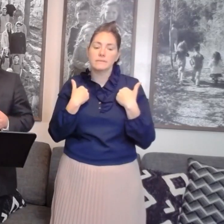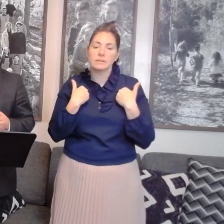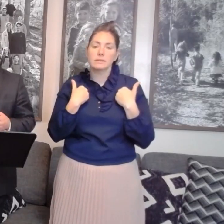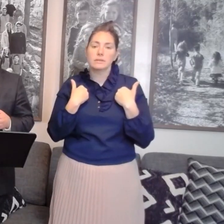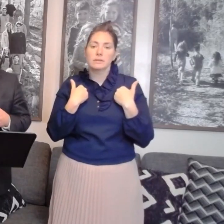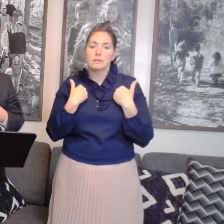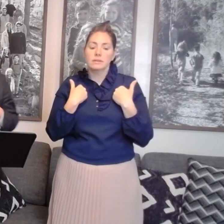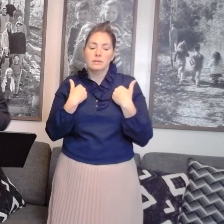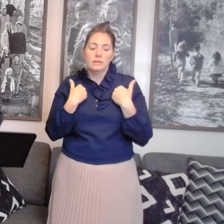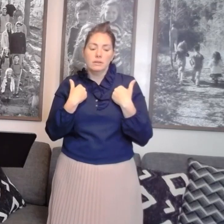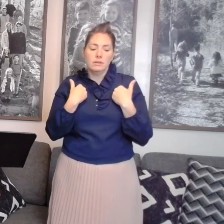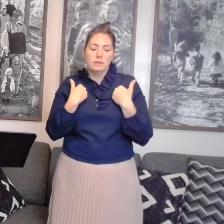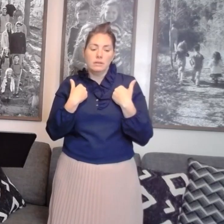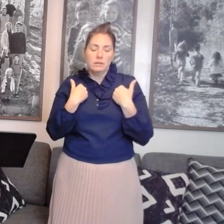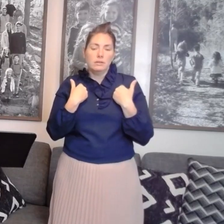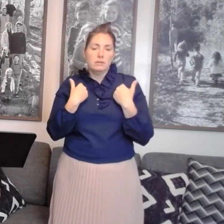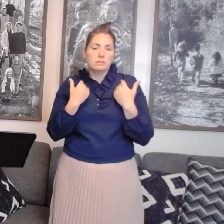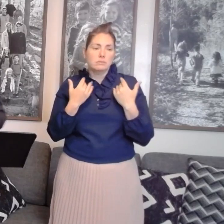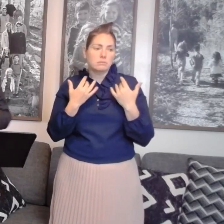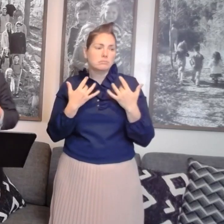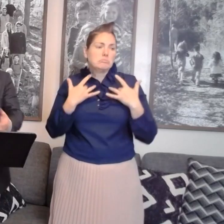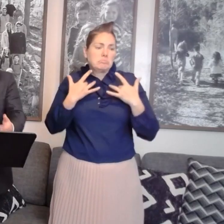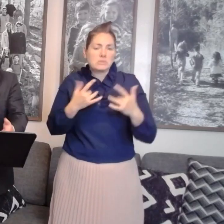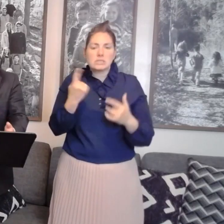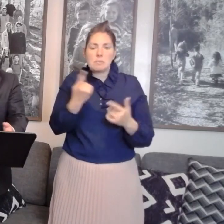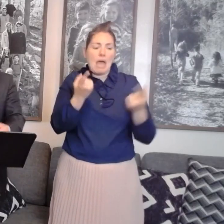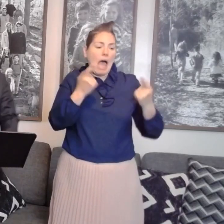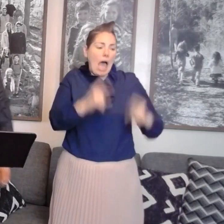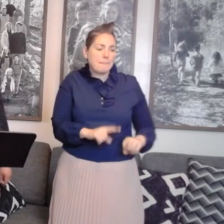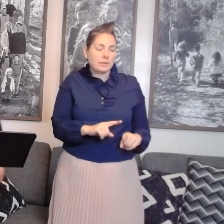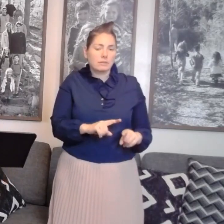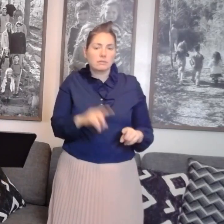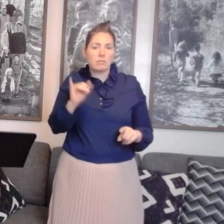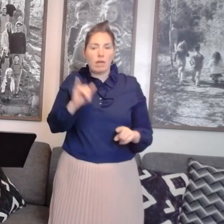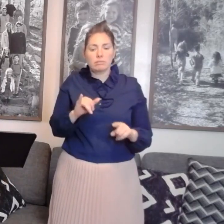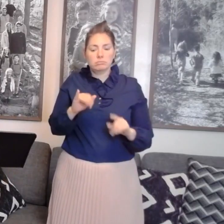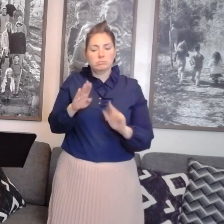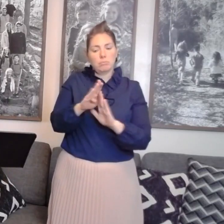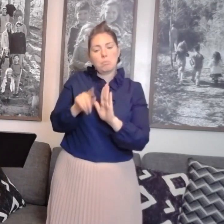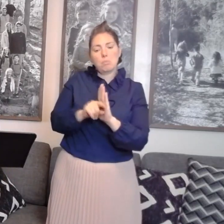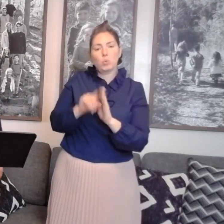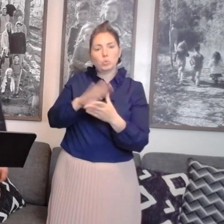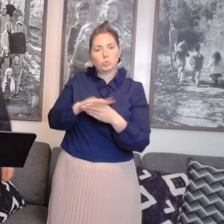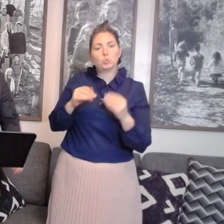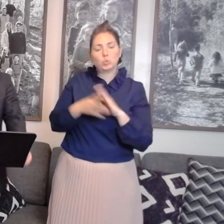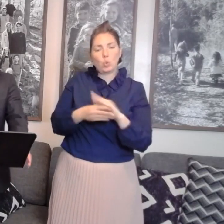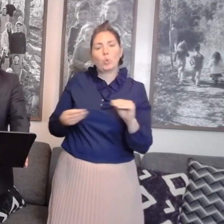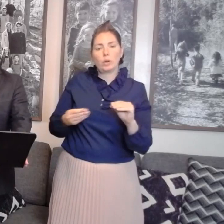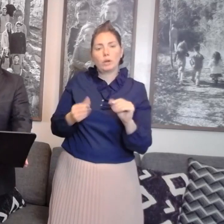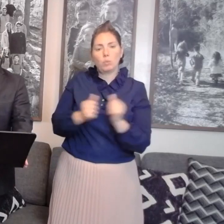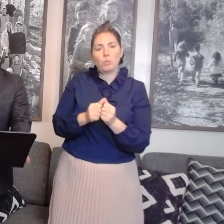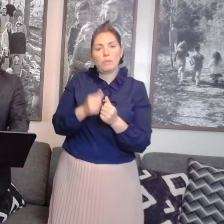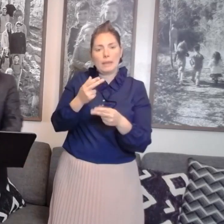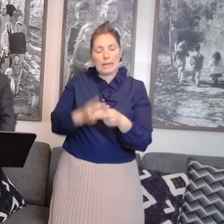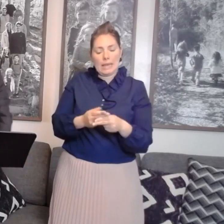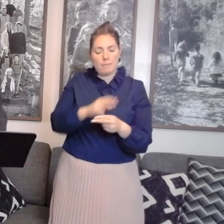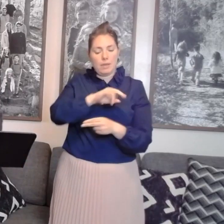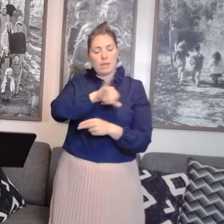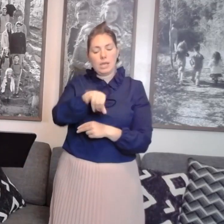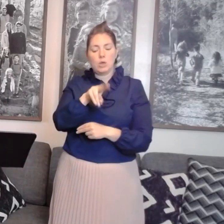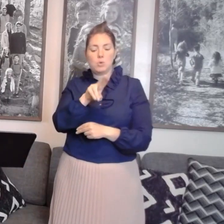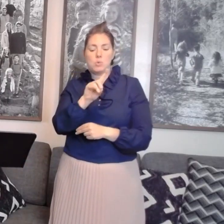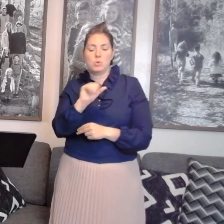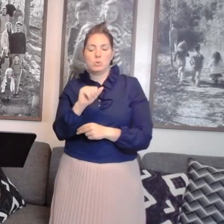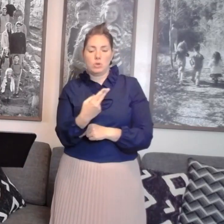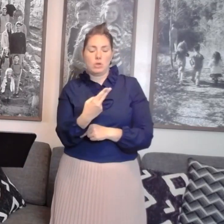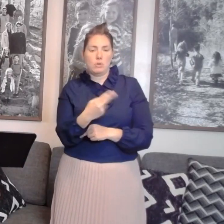result of something that had happened. There was a story behind the name. And we find that name Judah recorded for the very